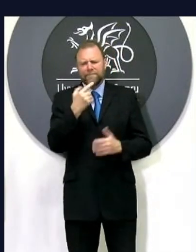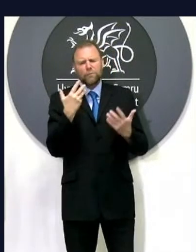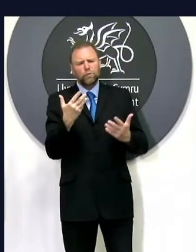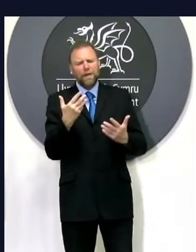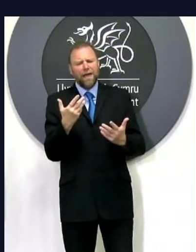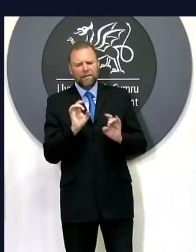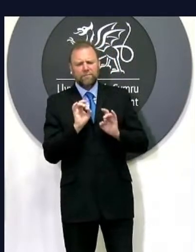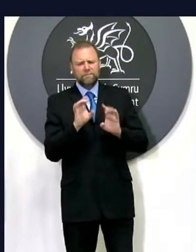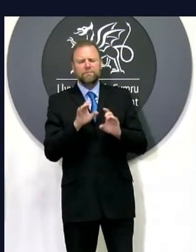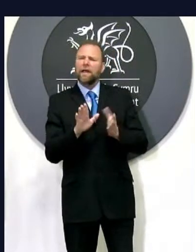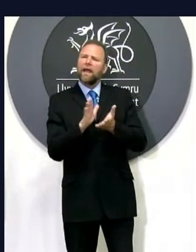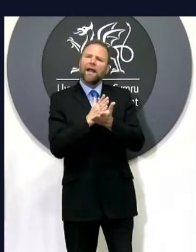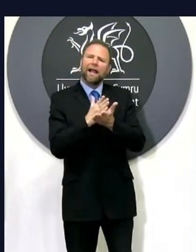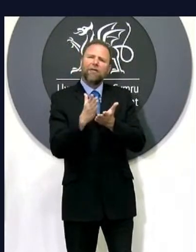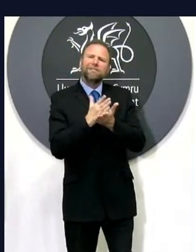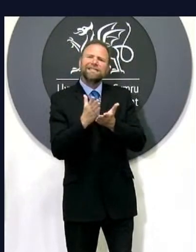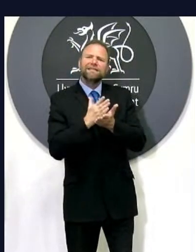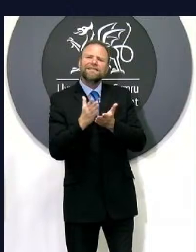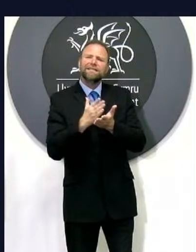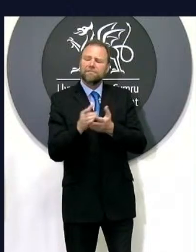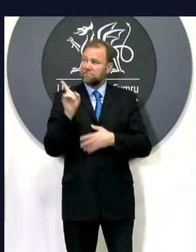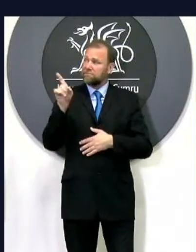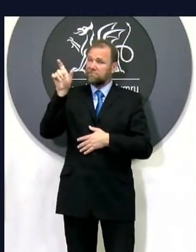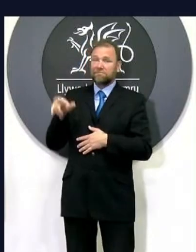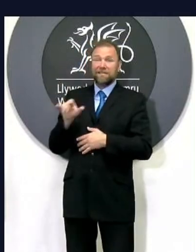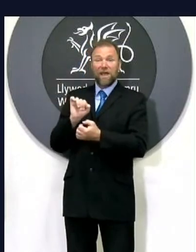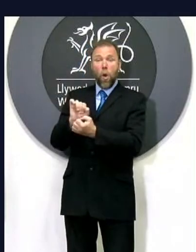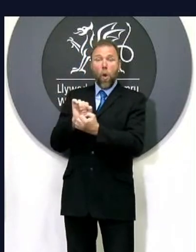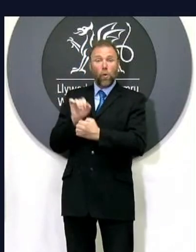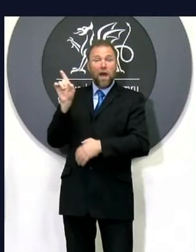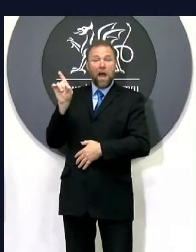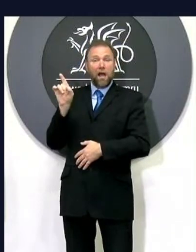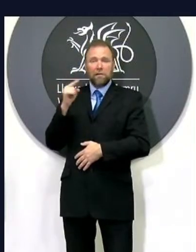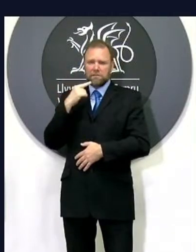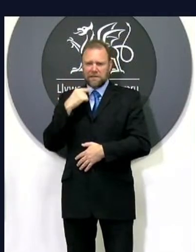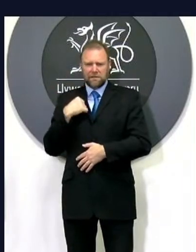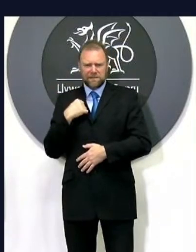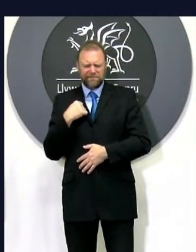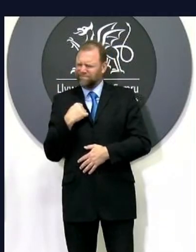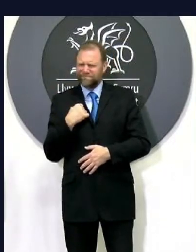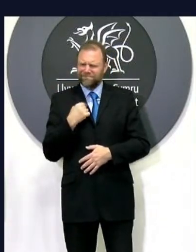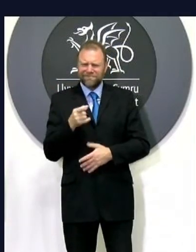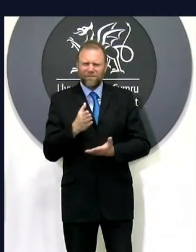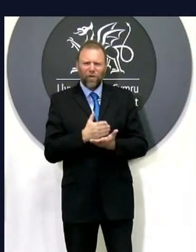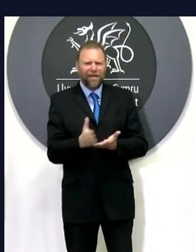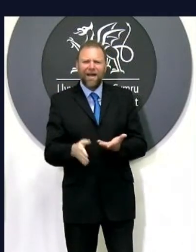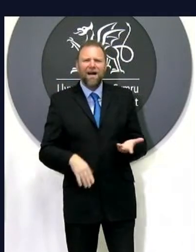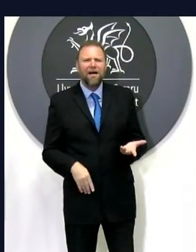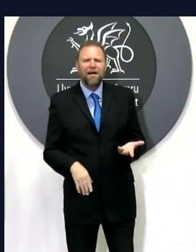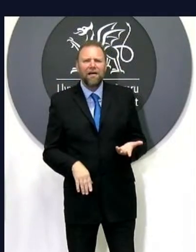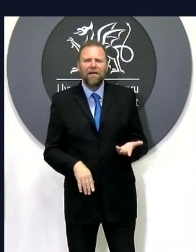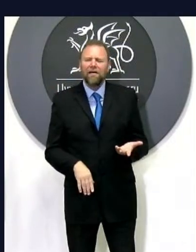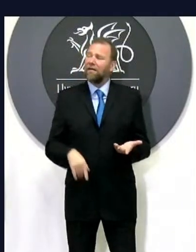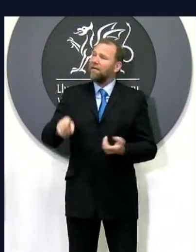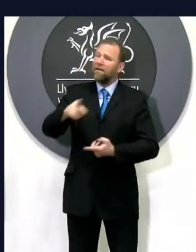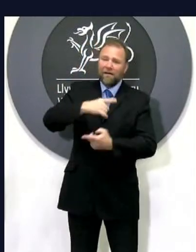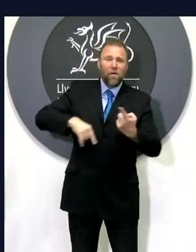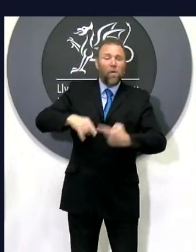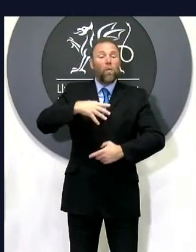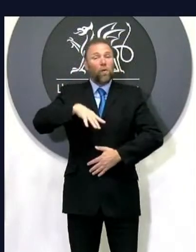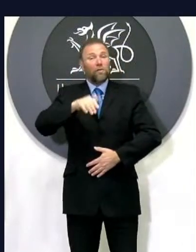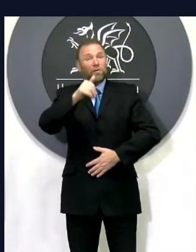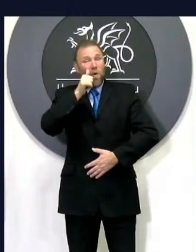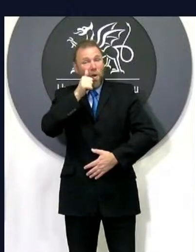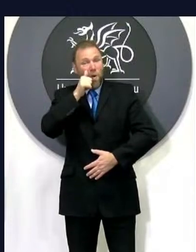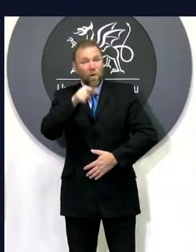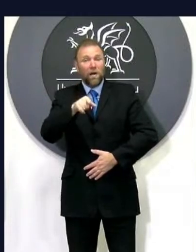clarity. But the owner of this venue here says you provided anything but clarity. What patrons and publicans alike want to know